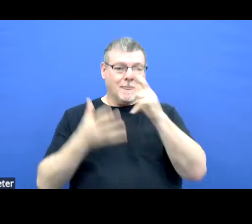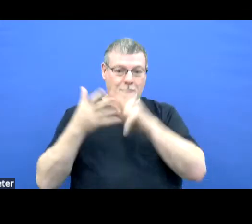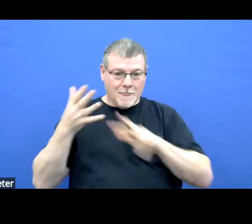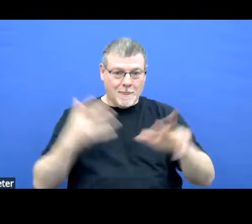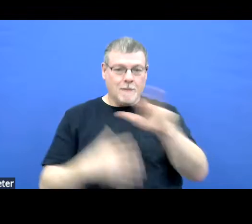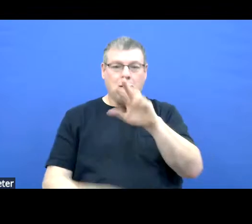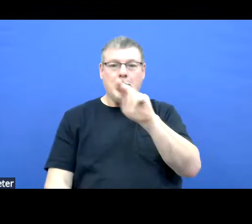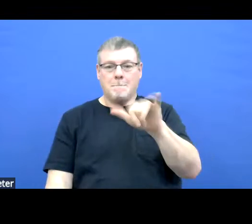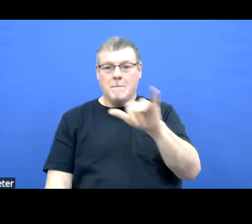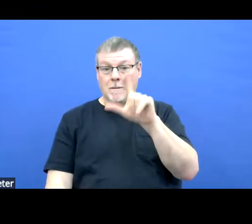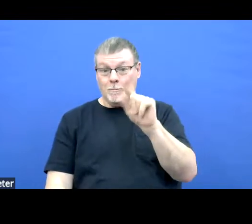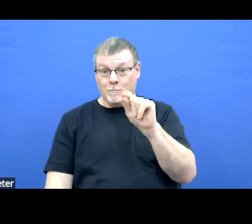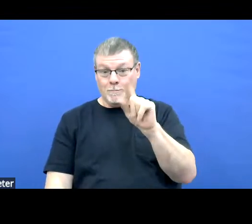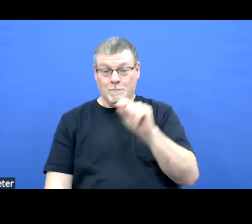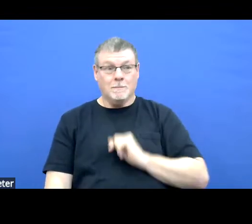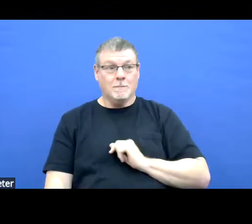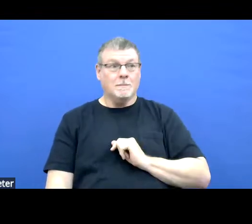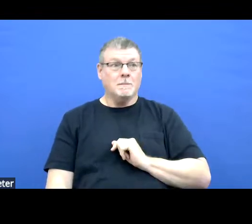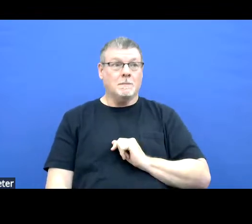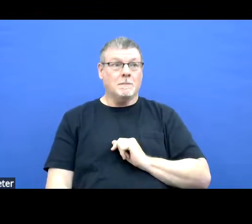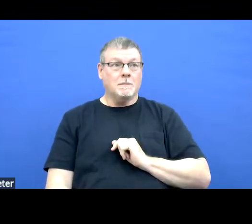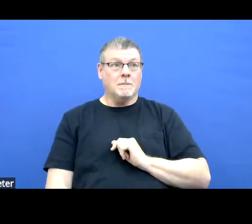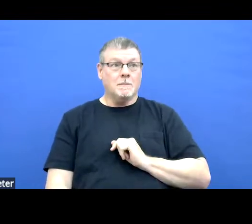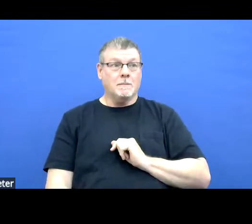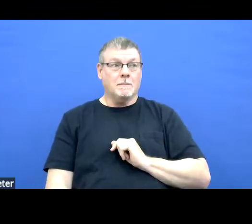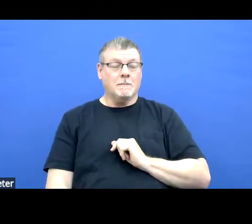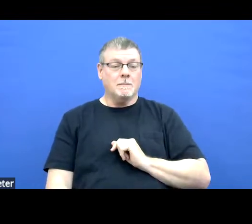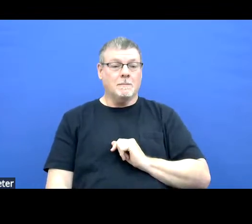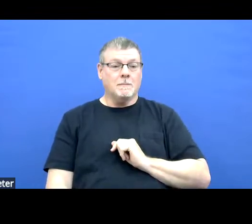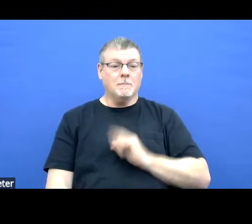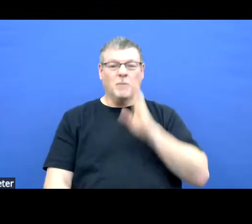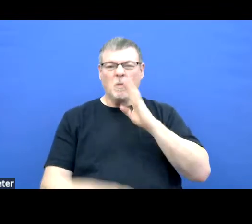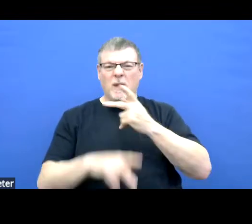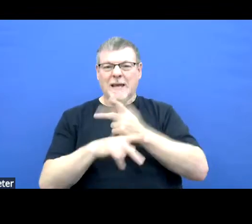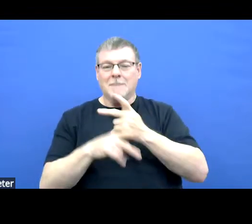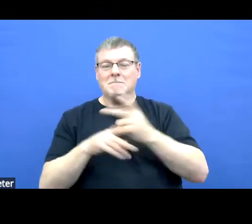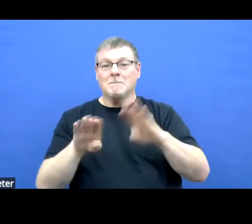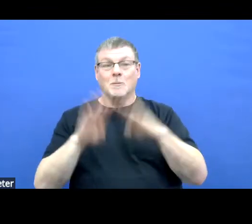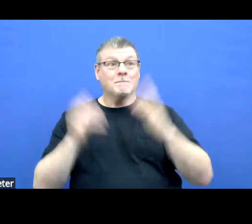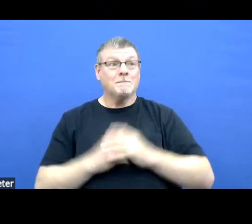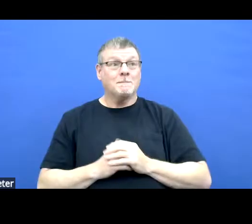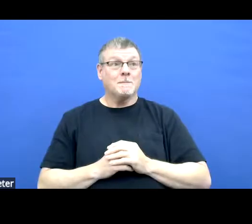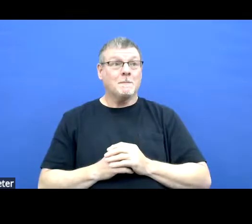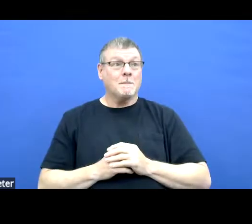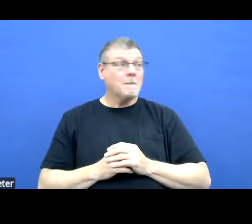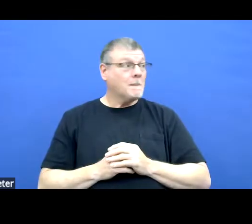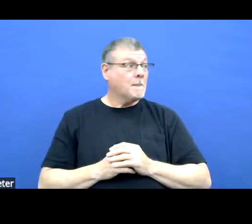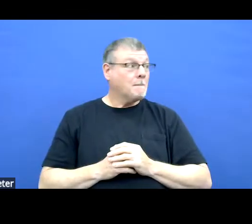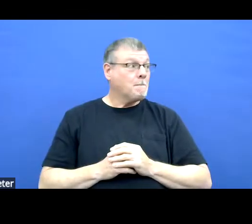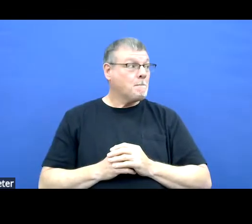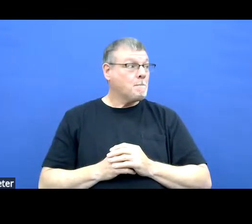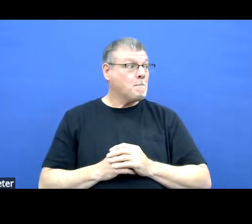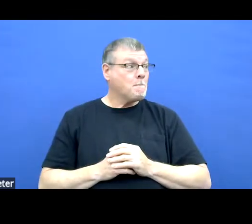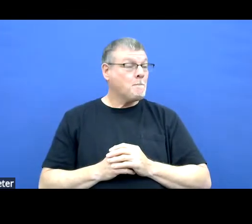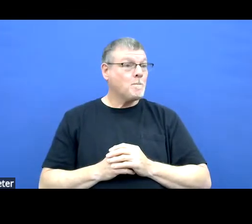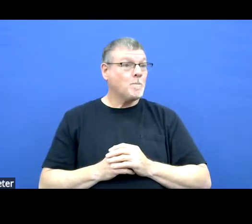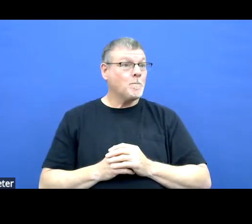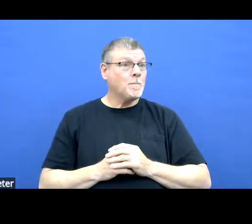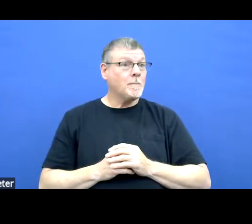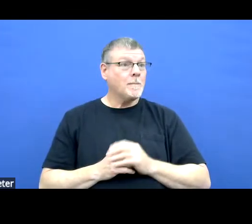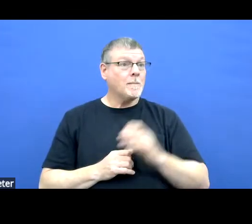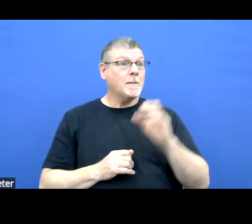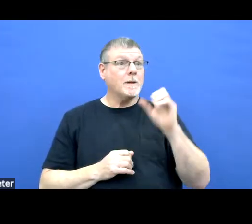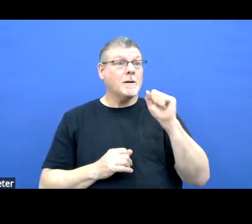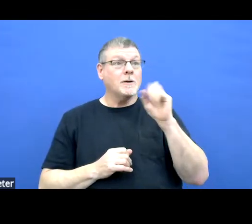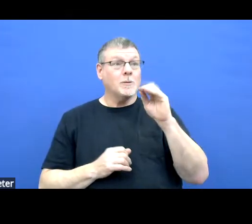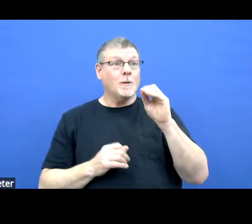20th. Okay. We will keep this public hearing open. Second. Right. So I need to get in